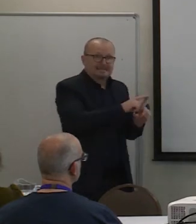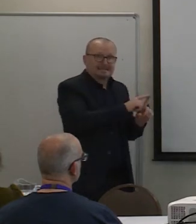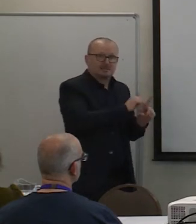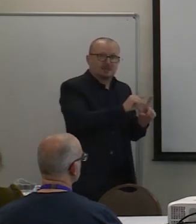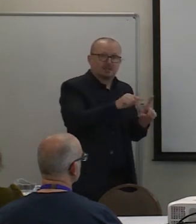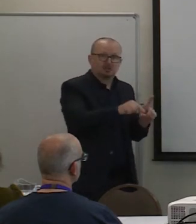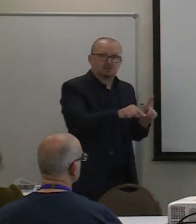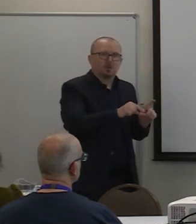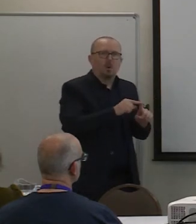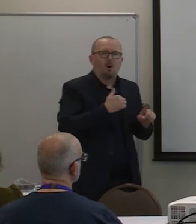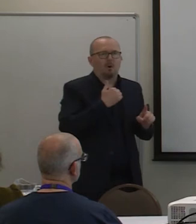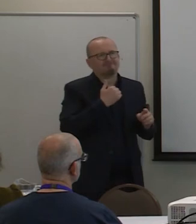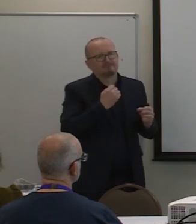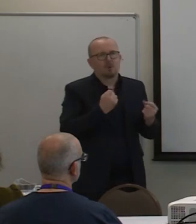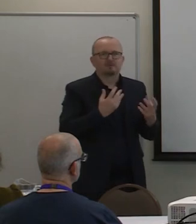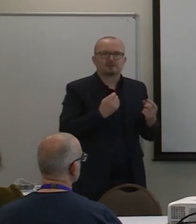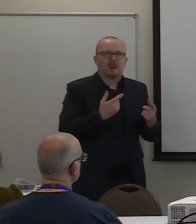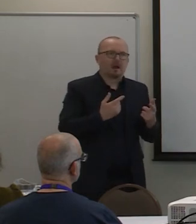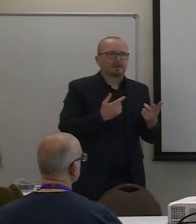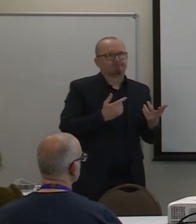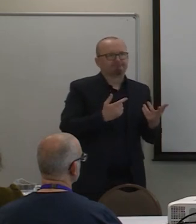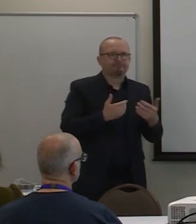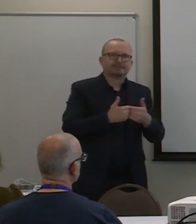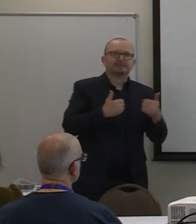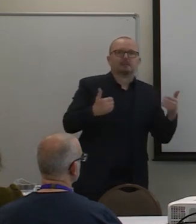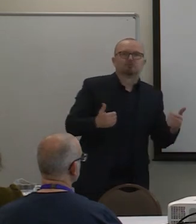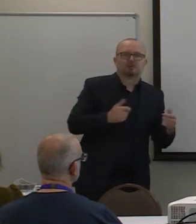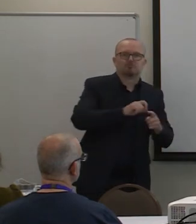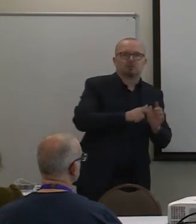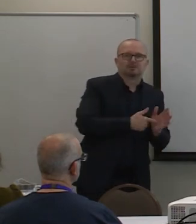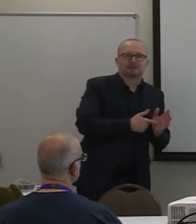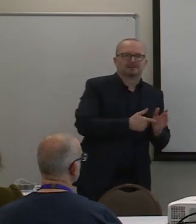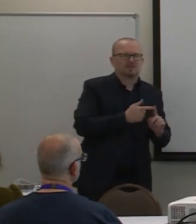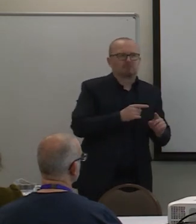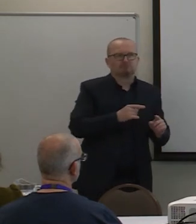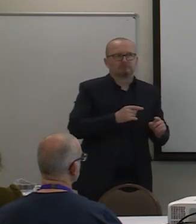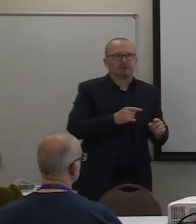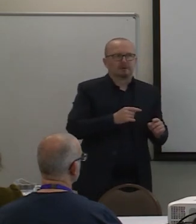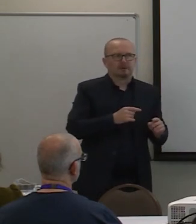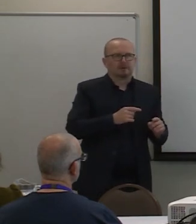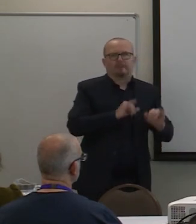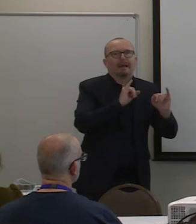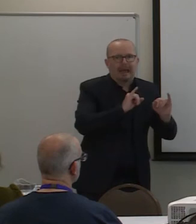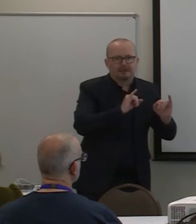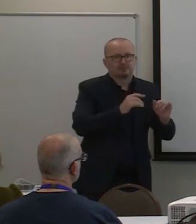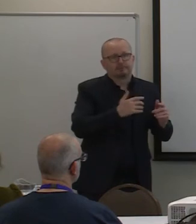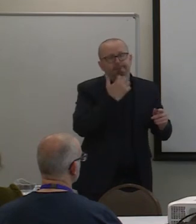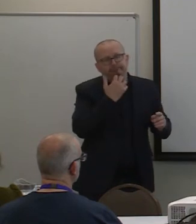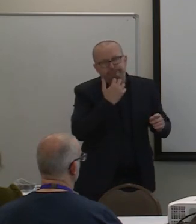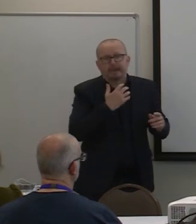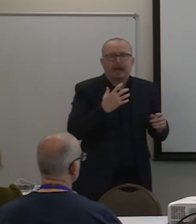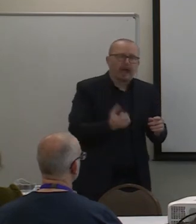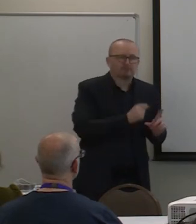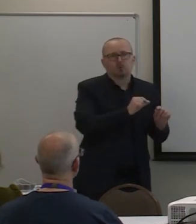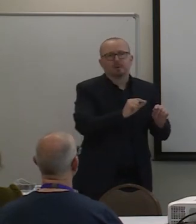on the side. It's a necessary, I wouldn't say evil, it's just one of those things that has to get done. But not everybody's bought into it in a